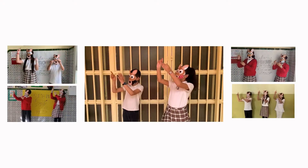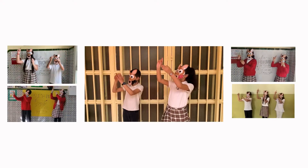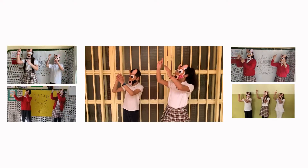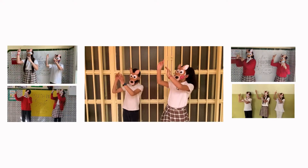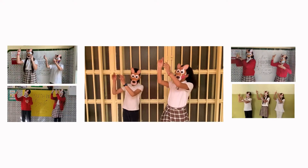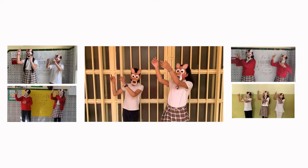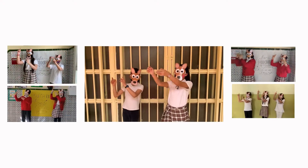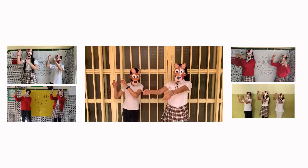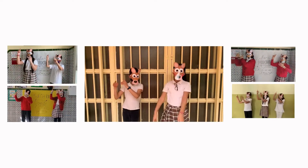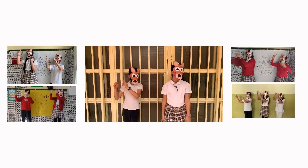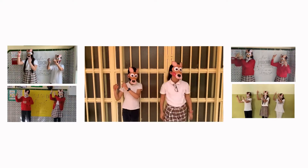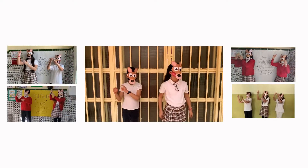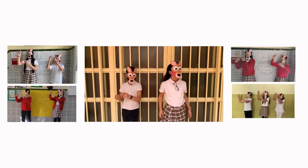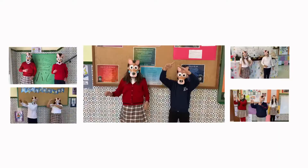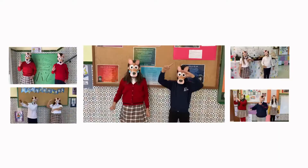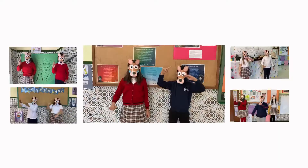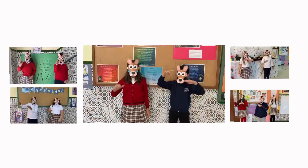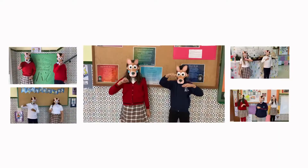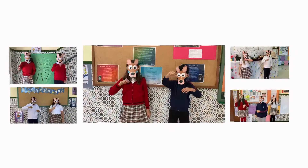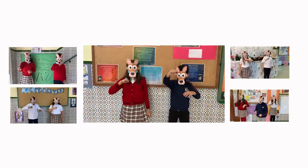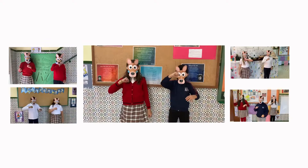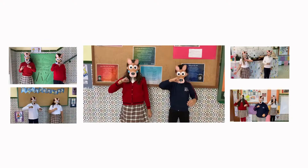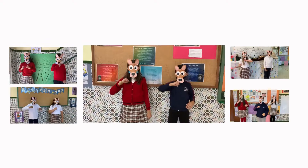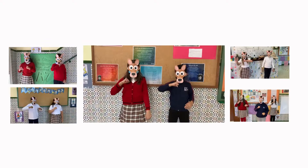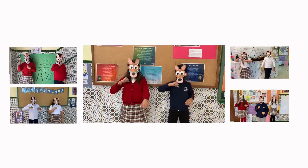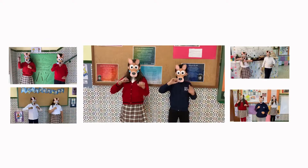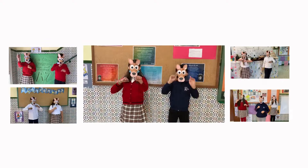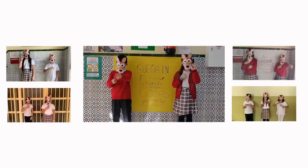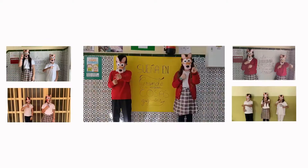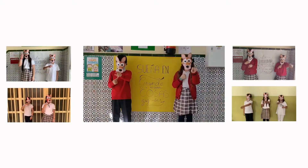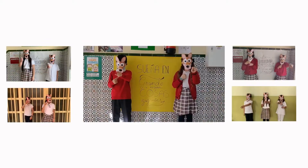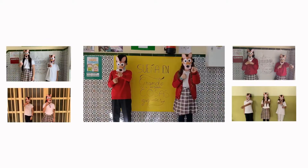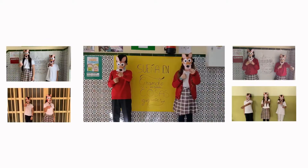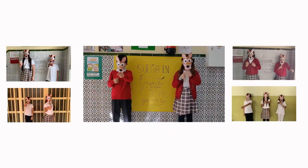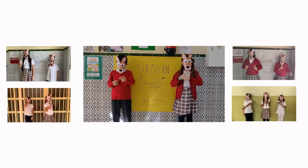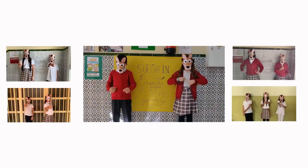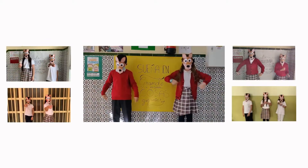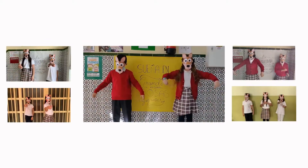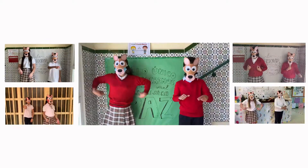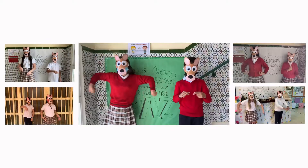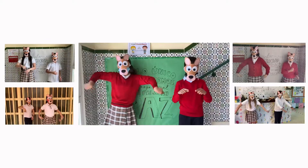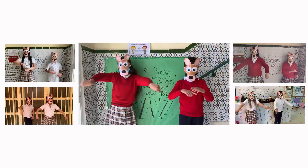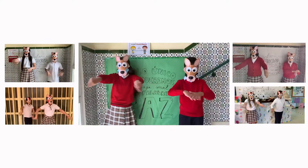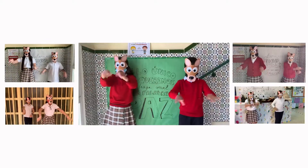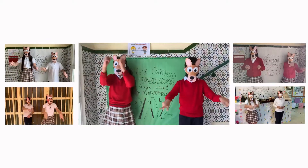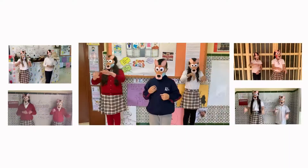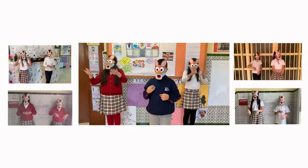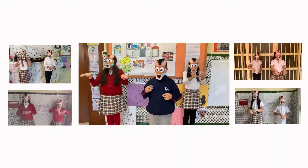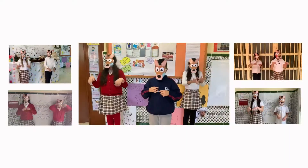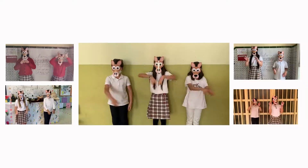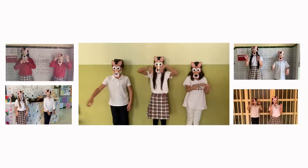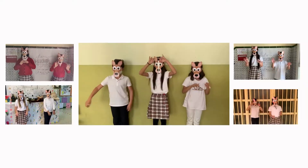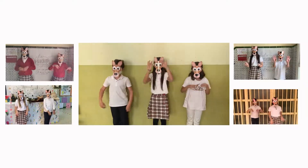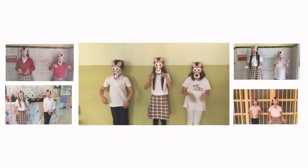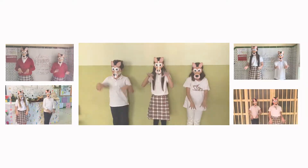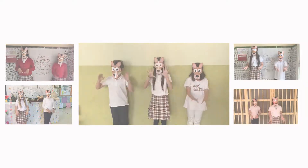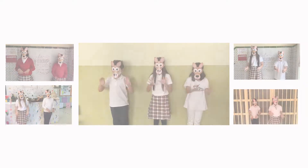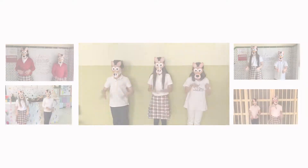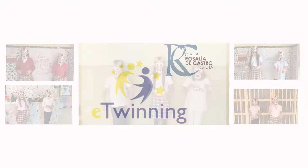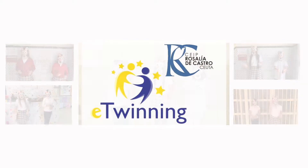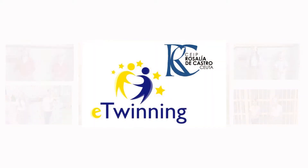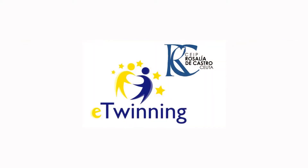voice I am, you are, we are Australia